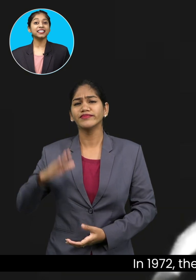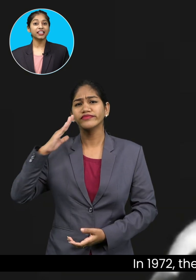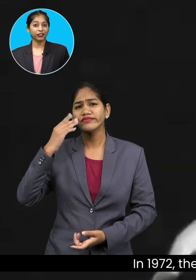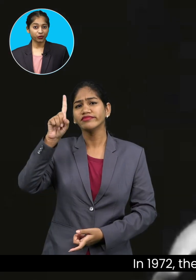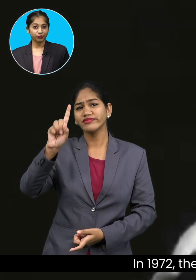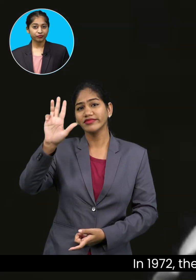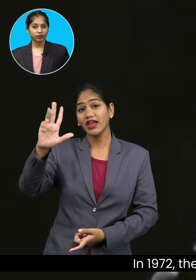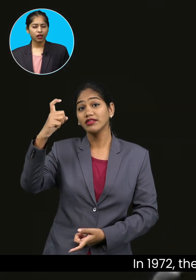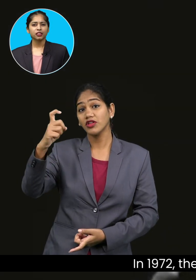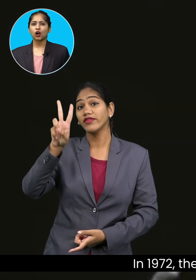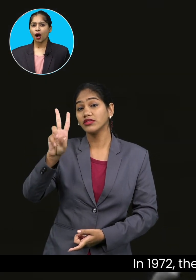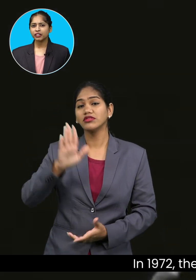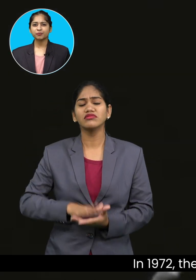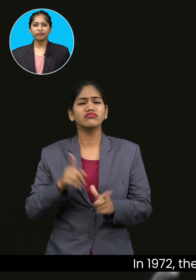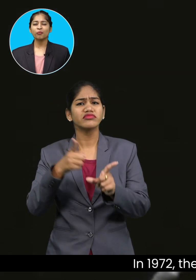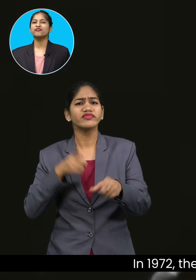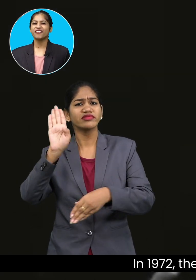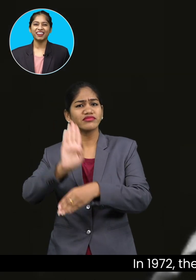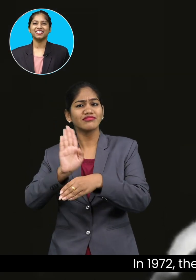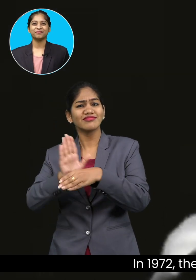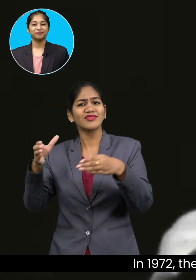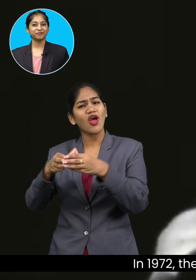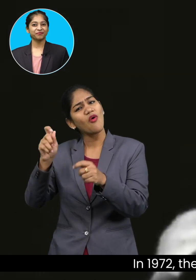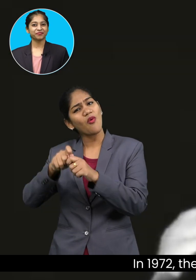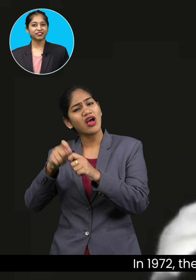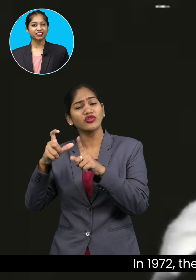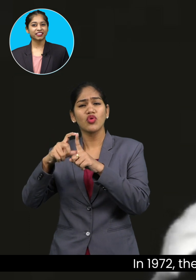In 1972, the Congress performed well,